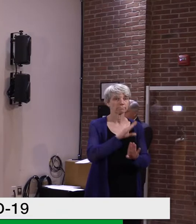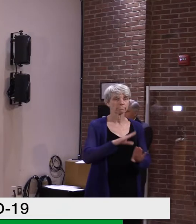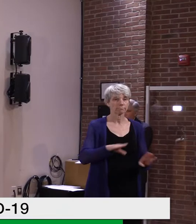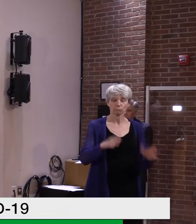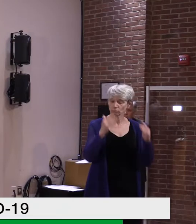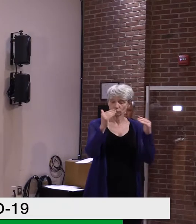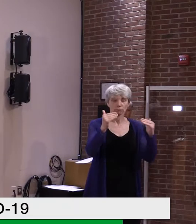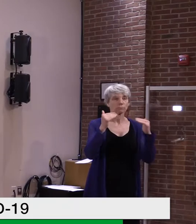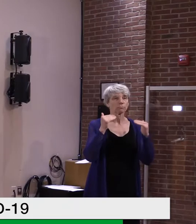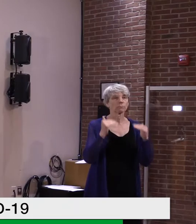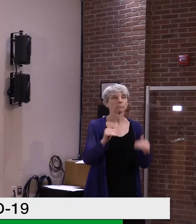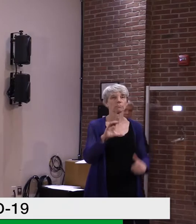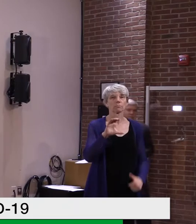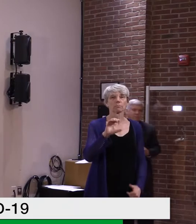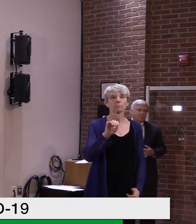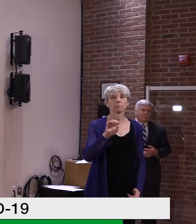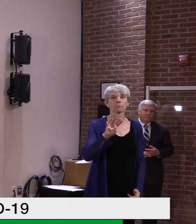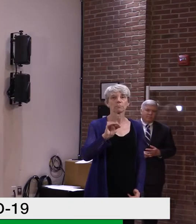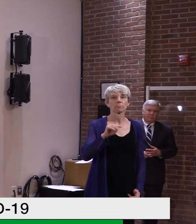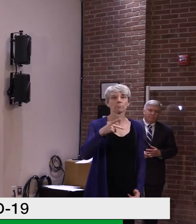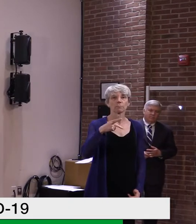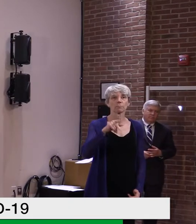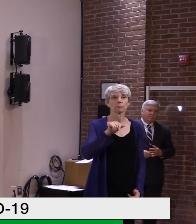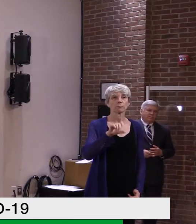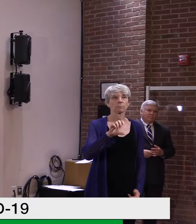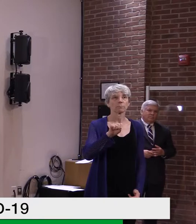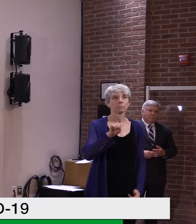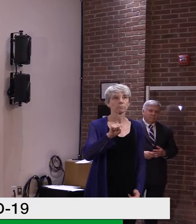Tom Davis, Compass, Vermont.